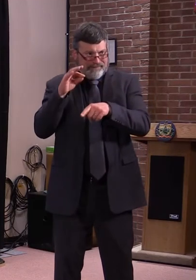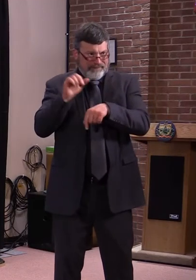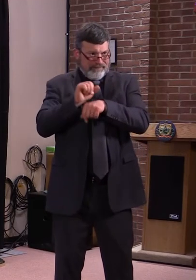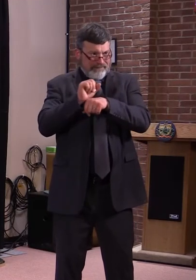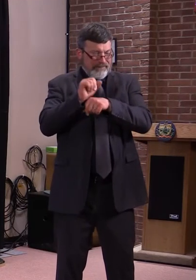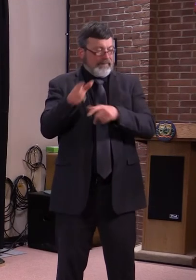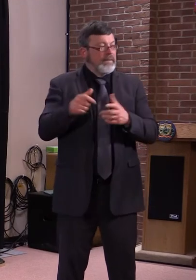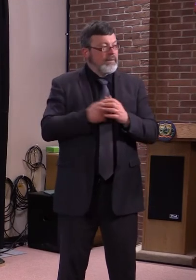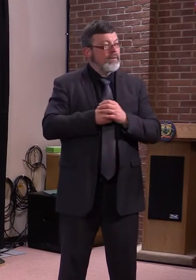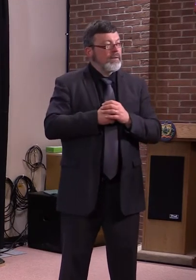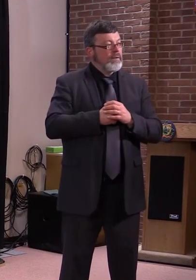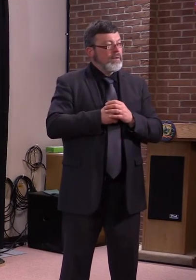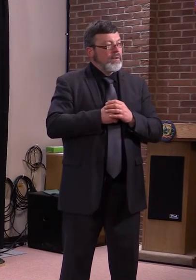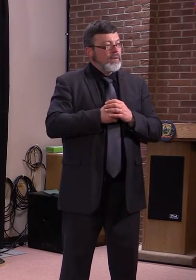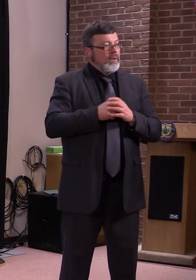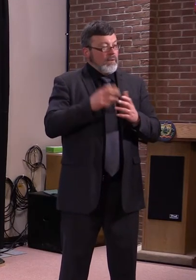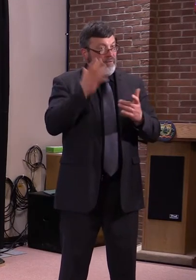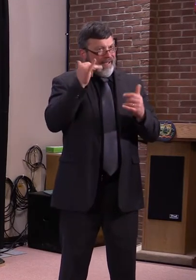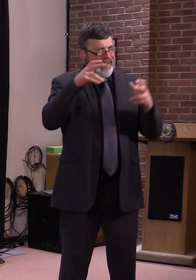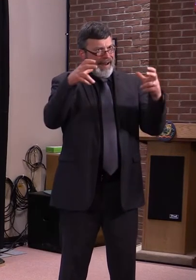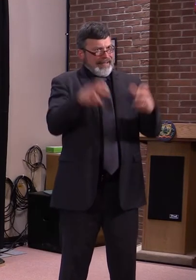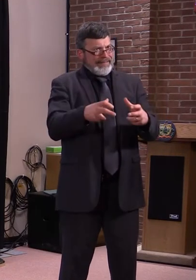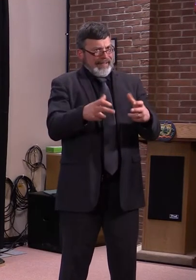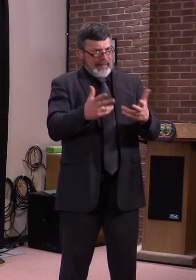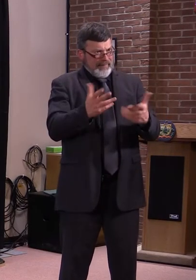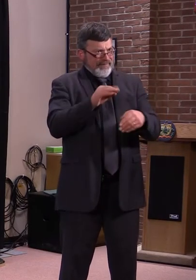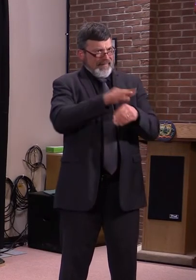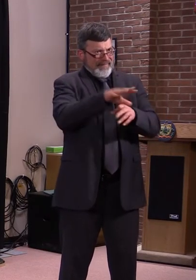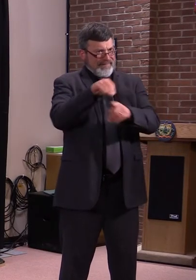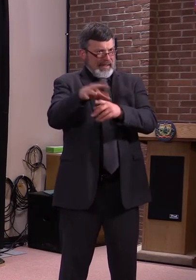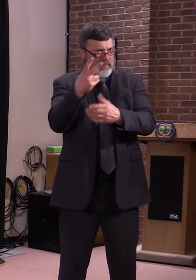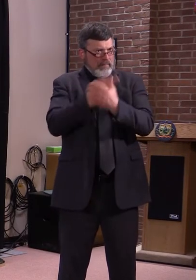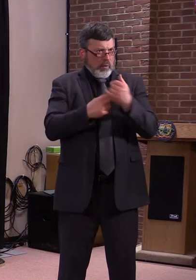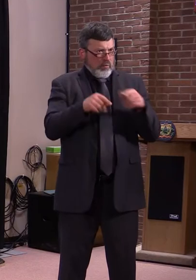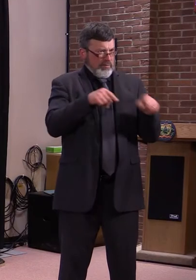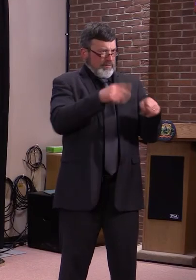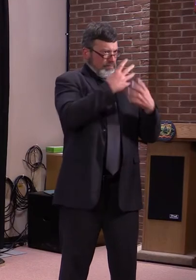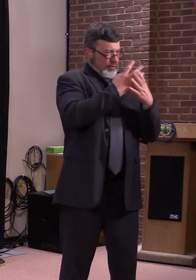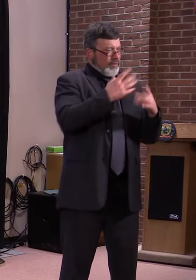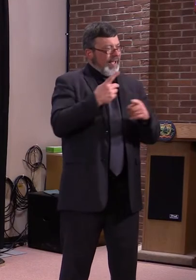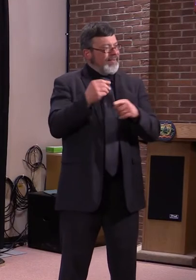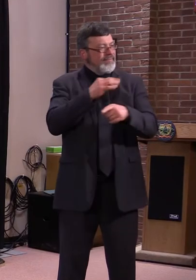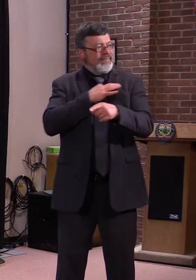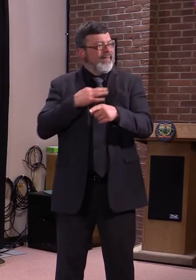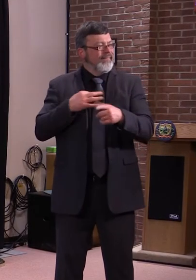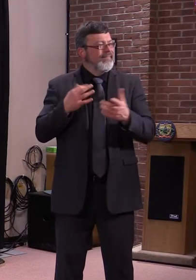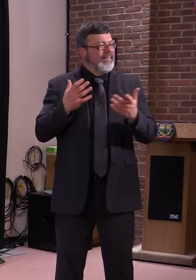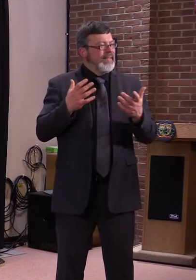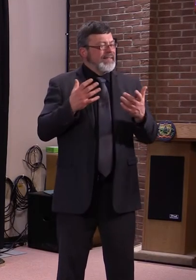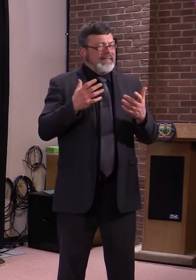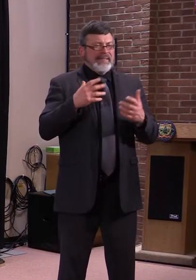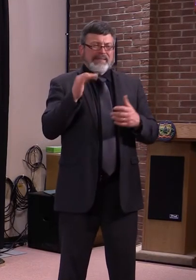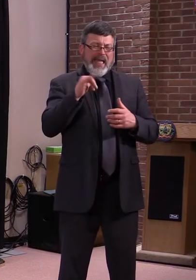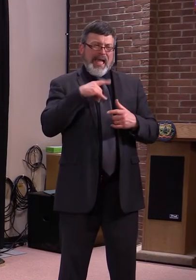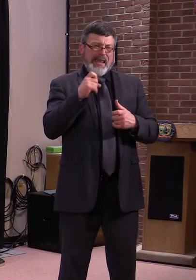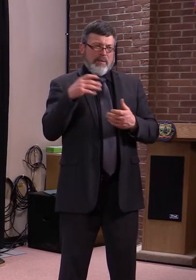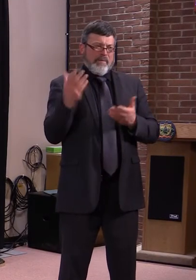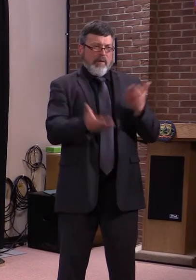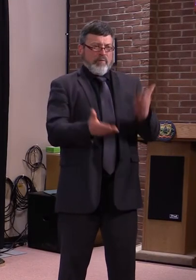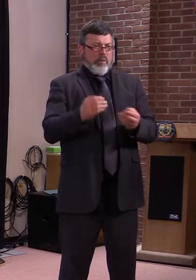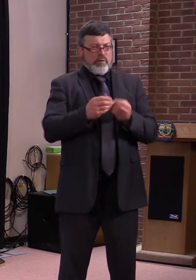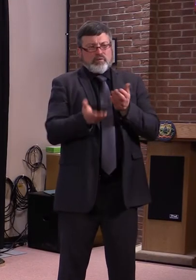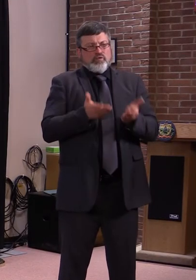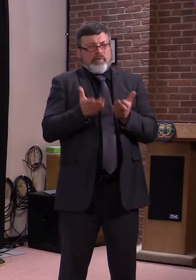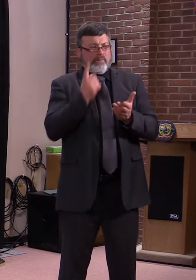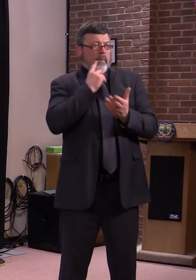by the lockdowns, and then a host of other measures, which I can provide additional detail. But again, I think the participation